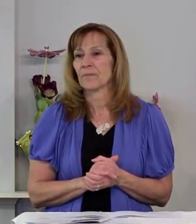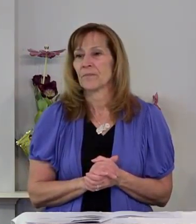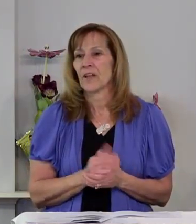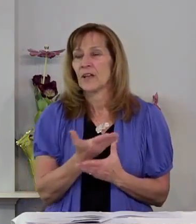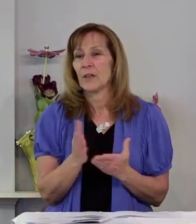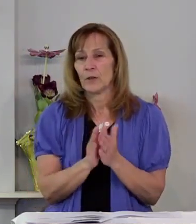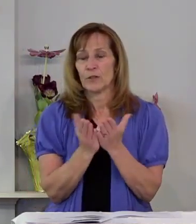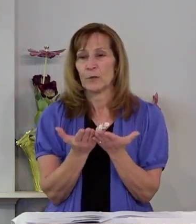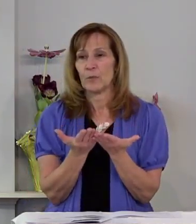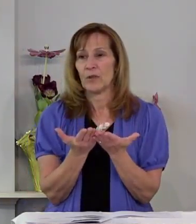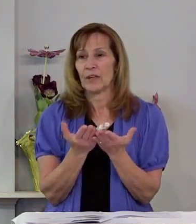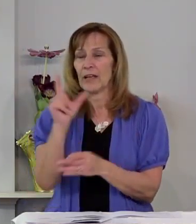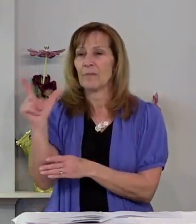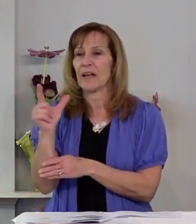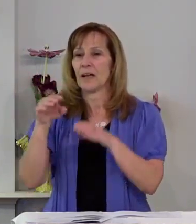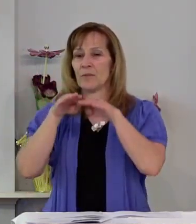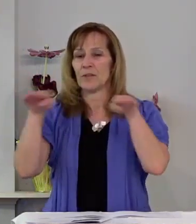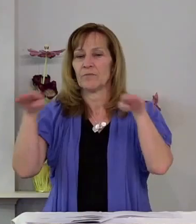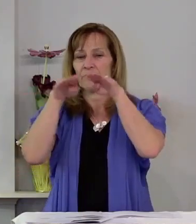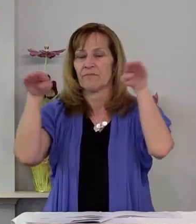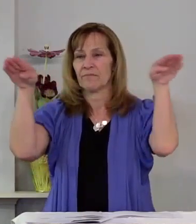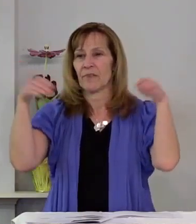There's a book on my library shelf.